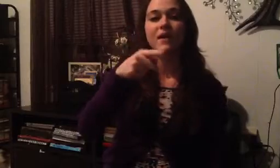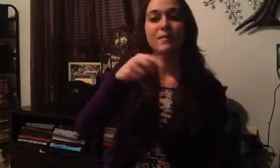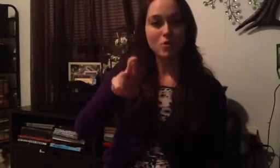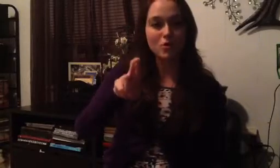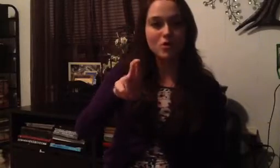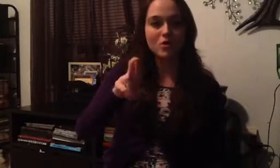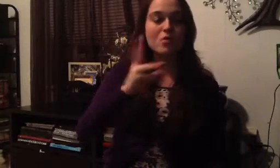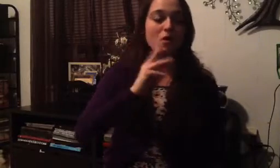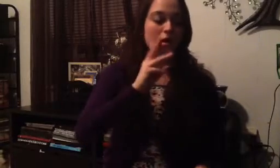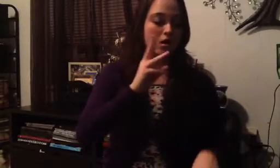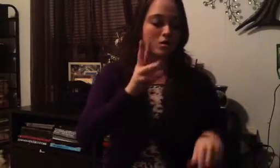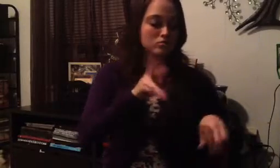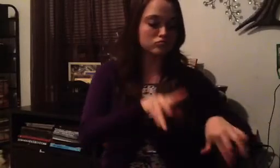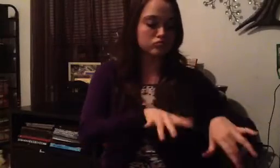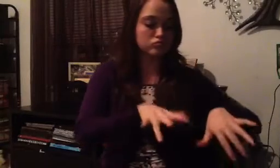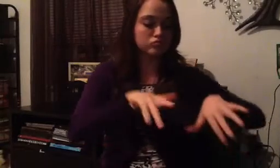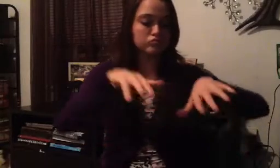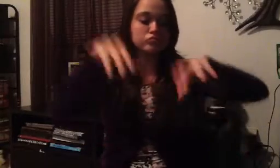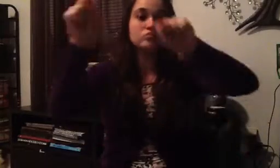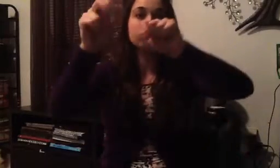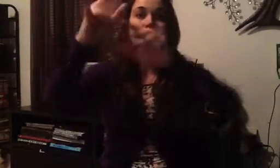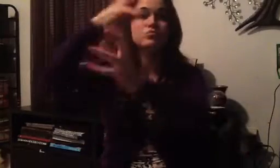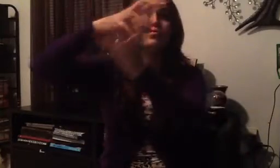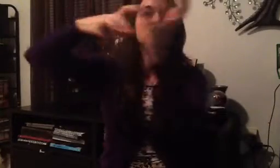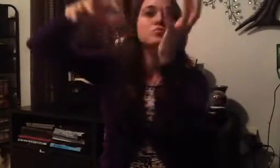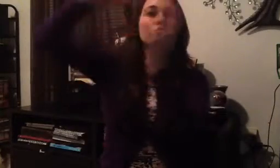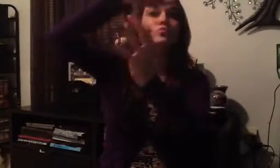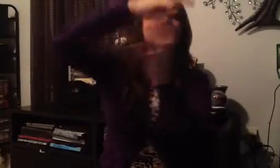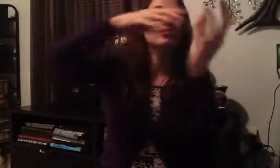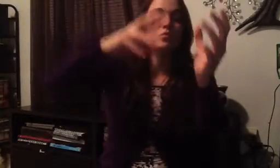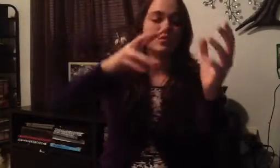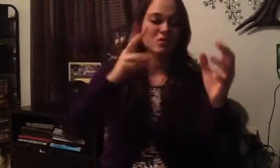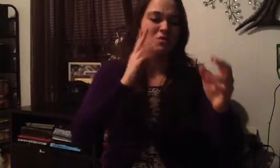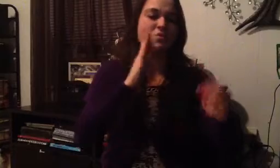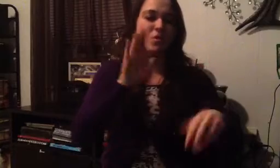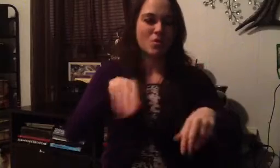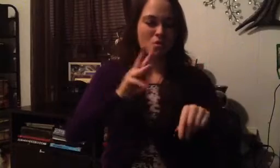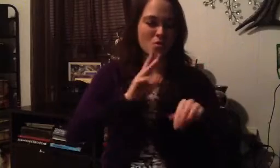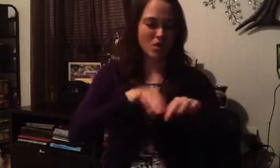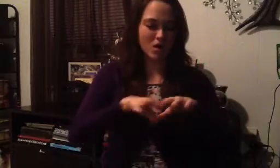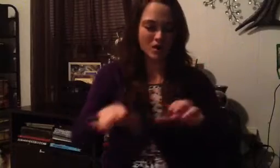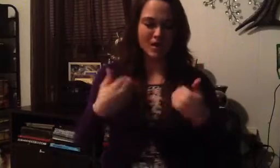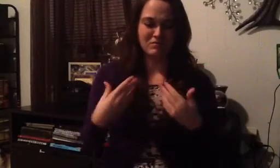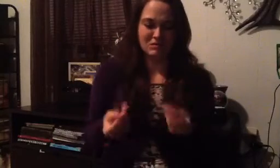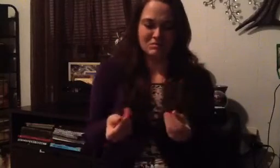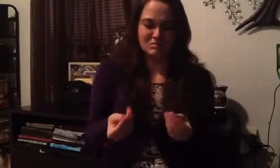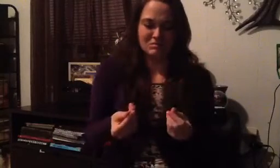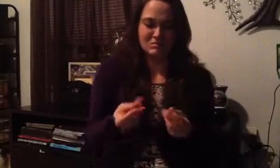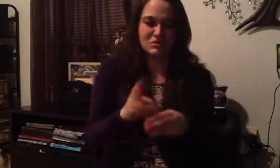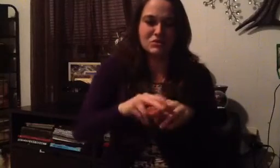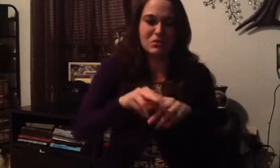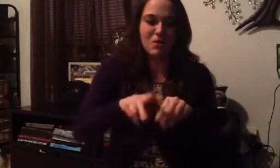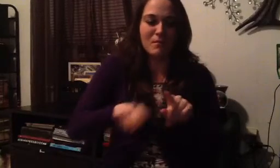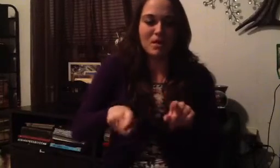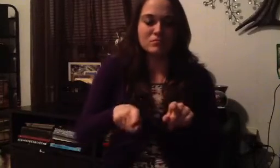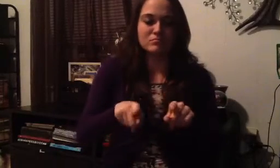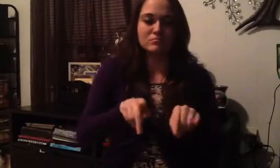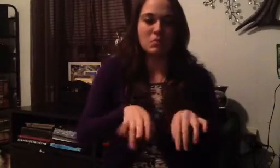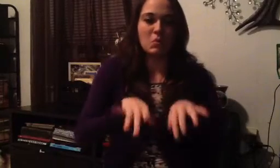salt and other particles behind. The water evaporates and goes into the atmosphere, and then it